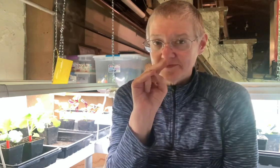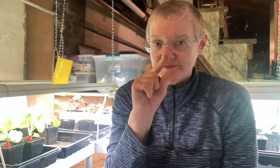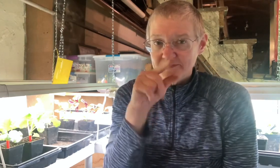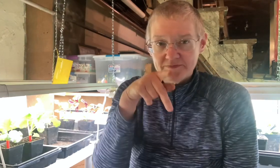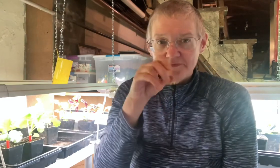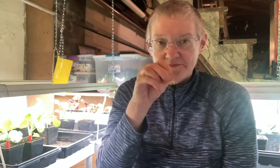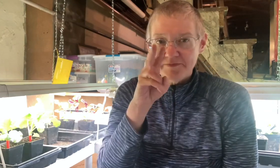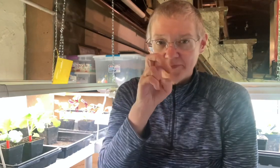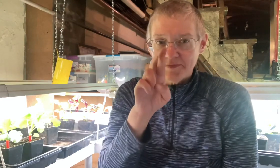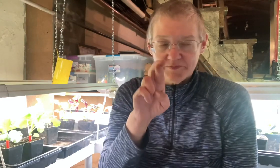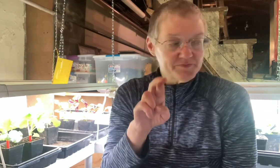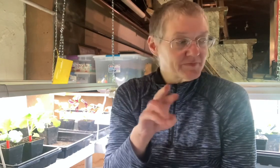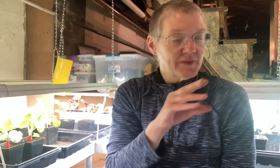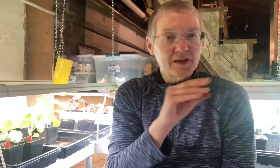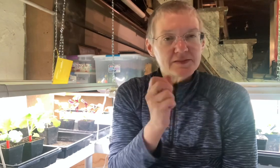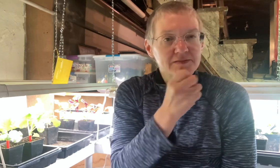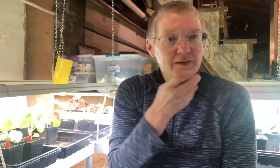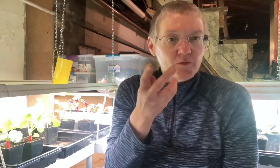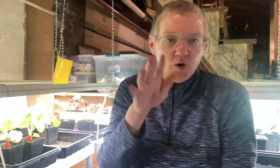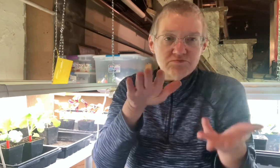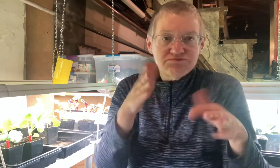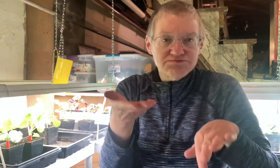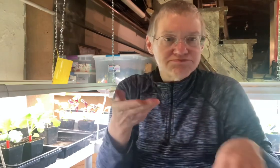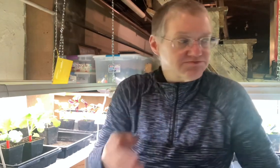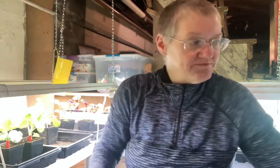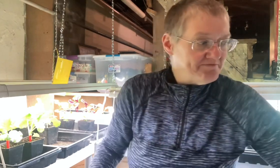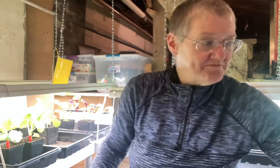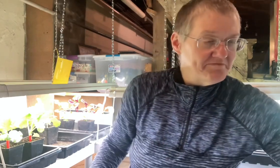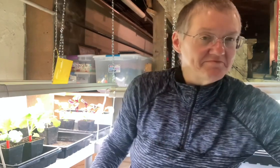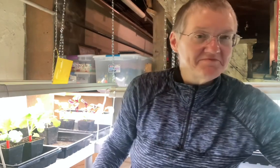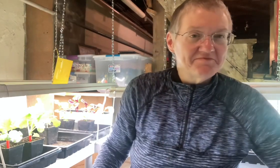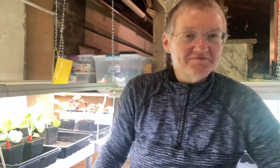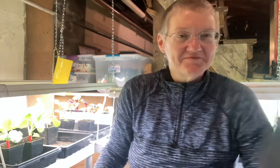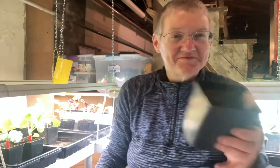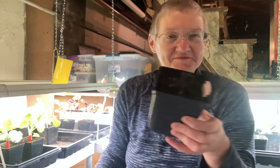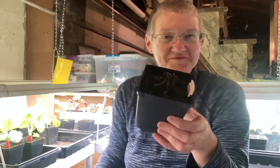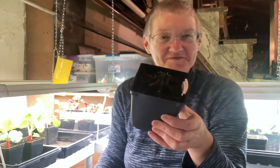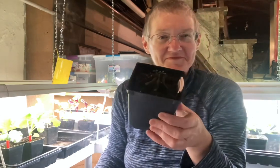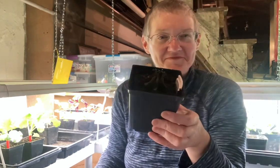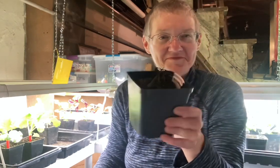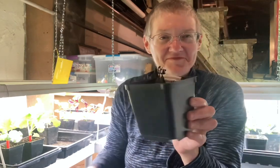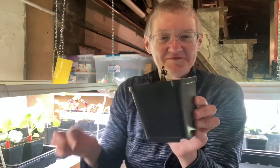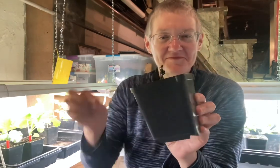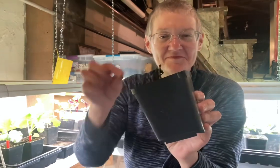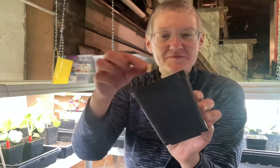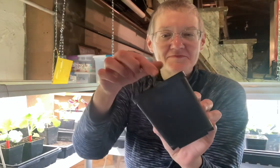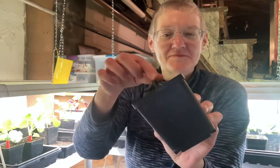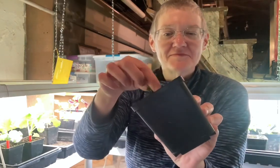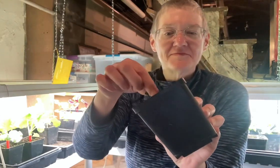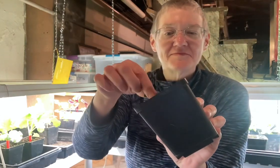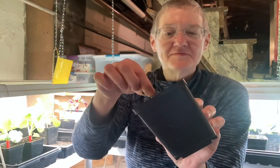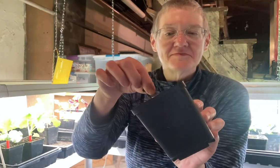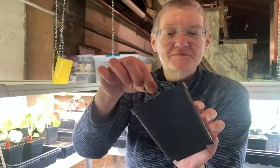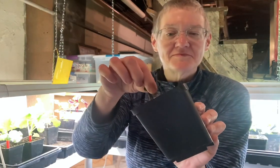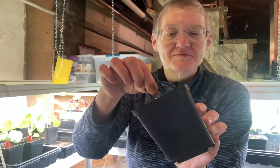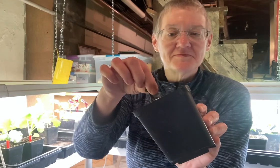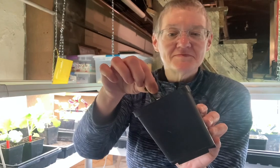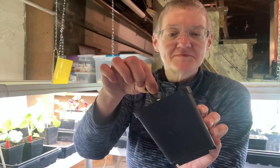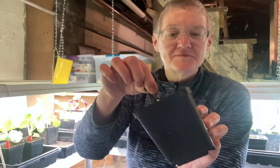I did use rooting hormone powder, and several in the big pots died, like this one.